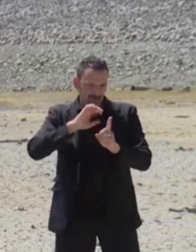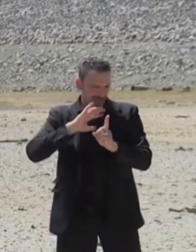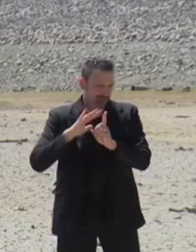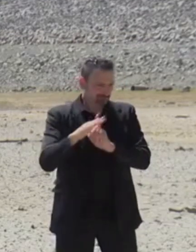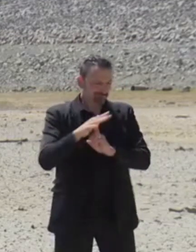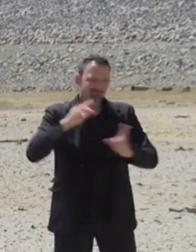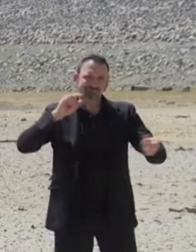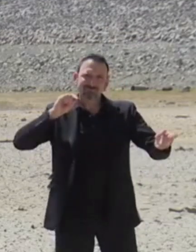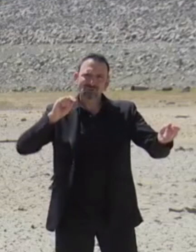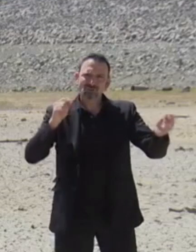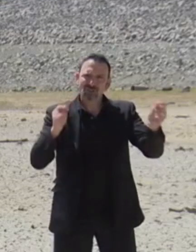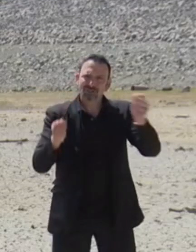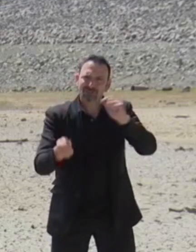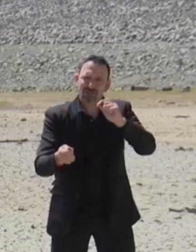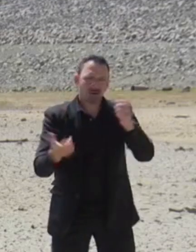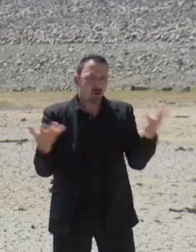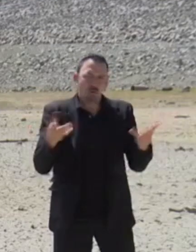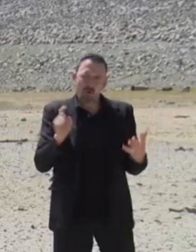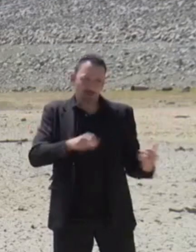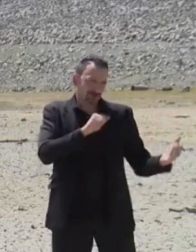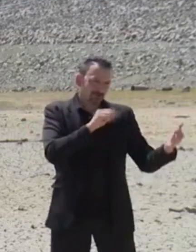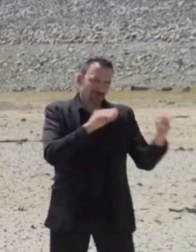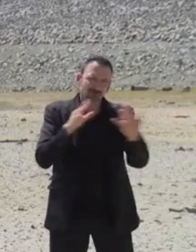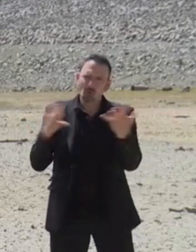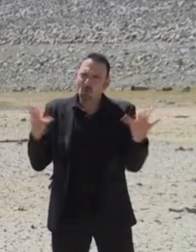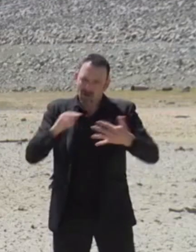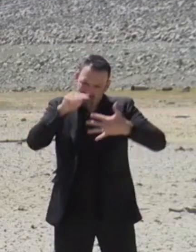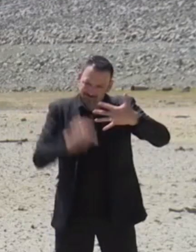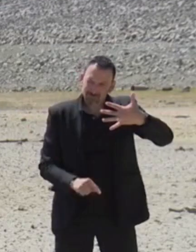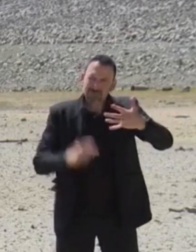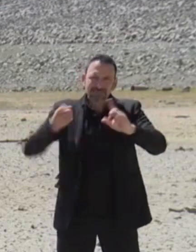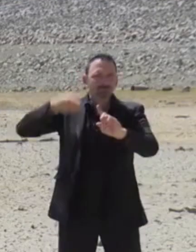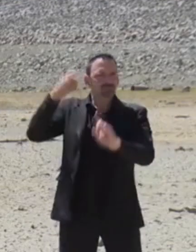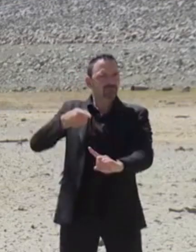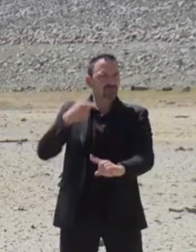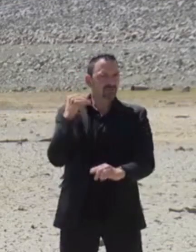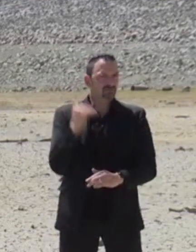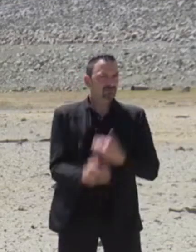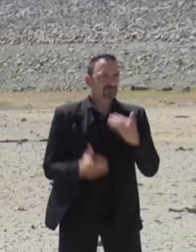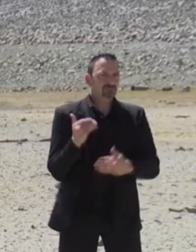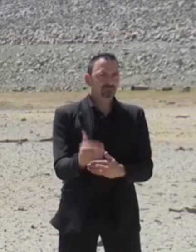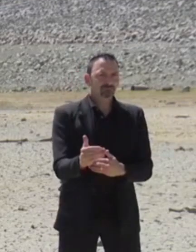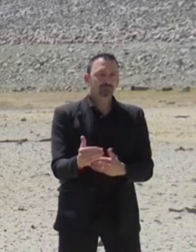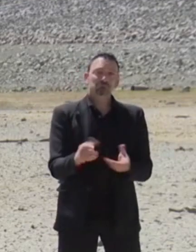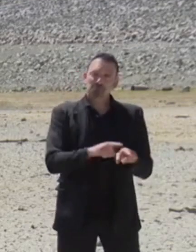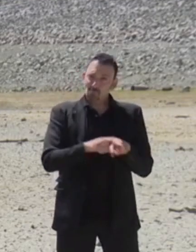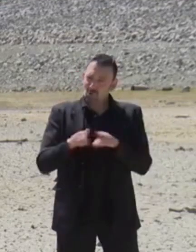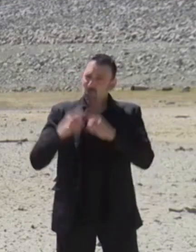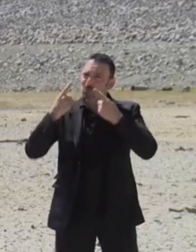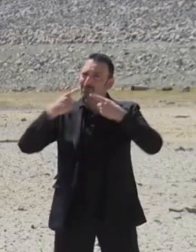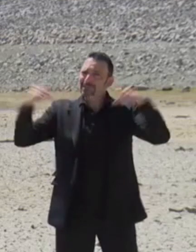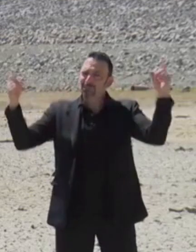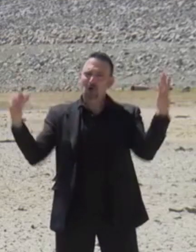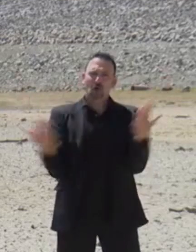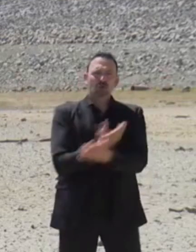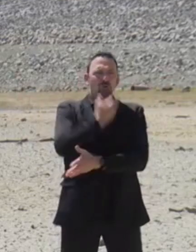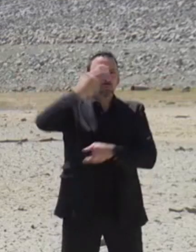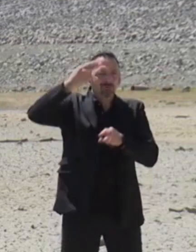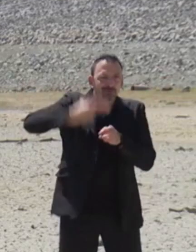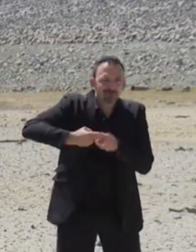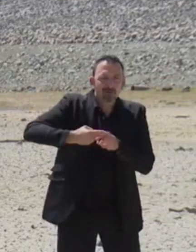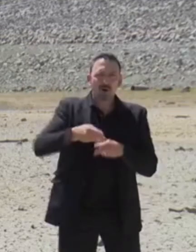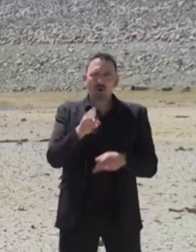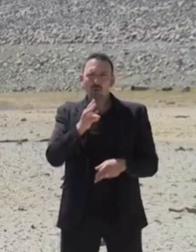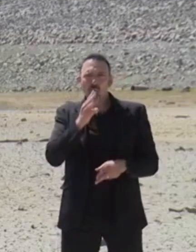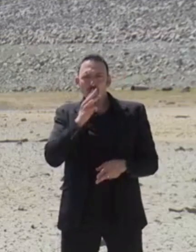needs that we need to advance as it relates to climate change. We put out a new water portfolio strategy, a